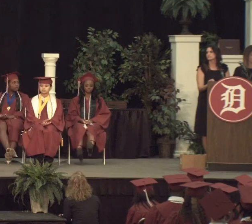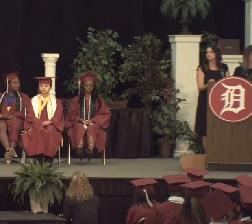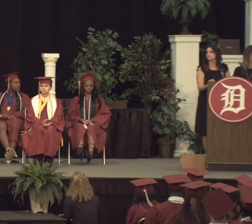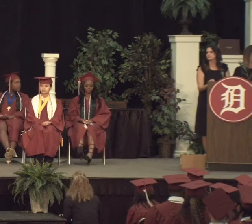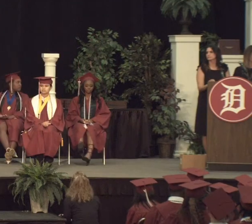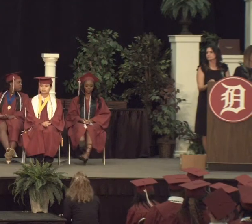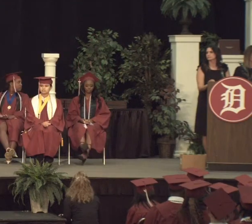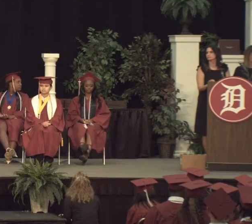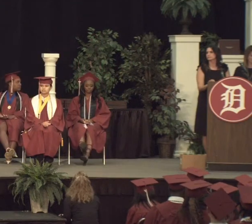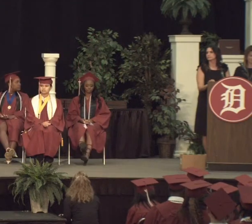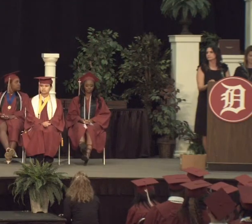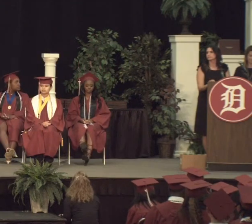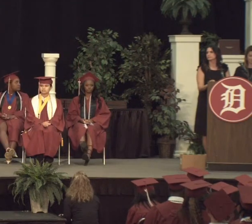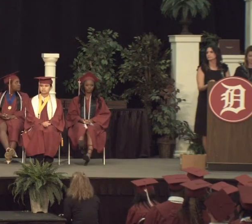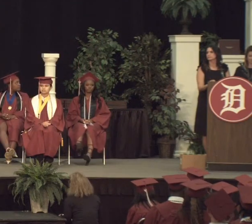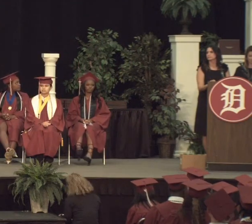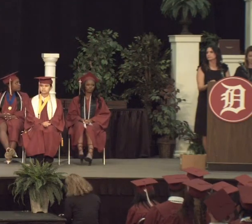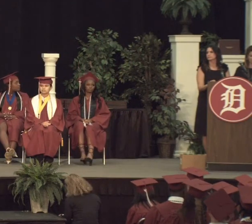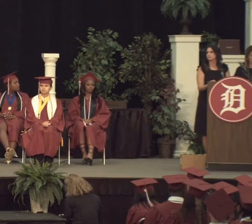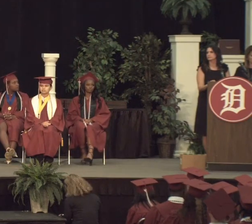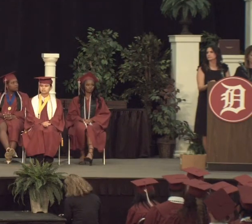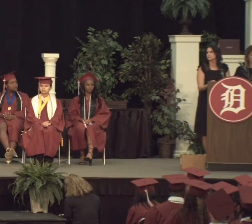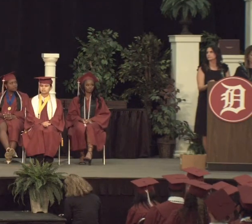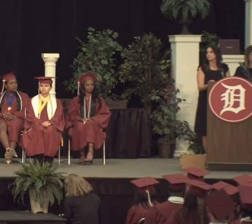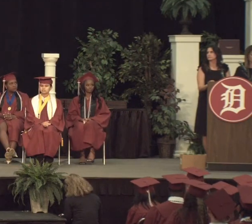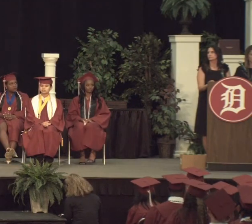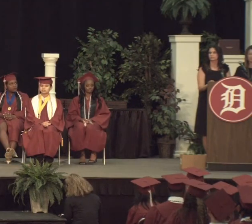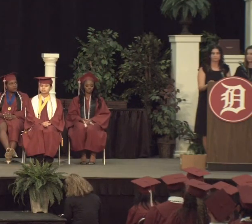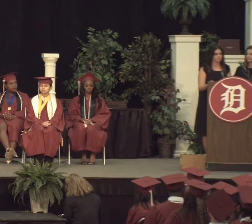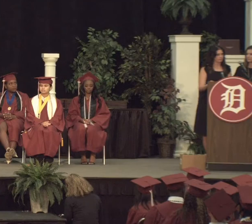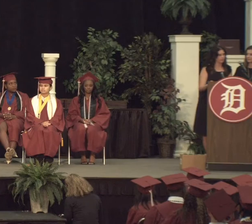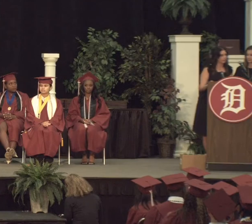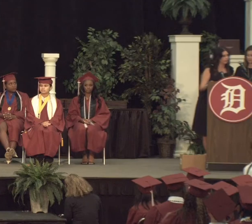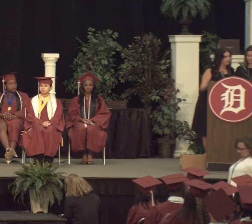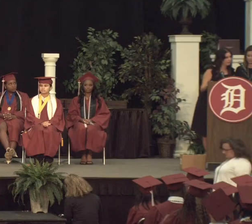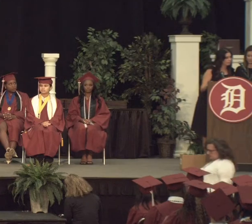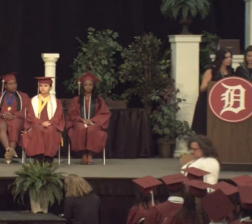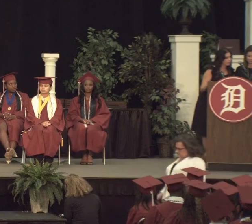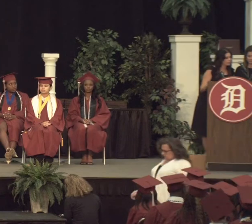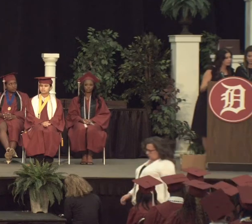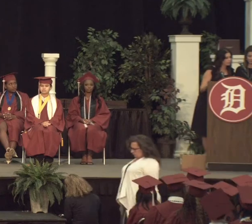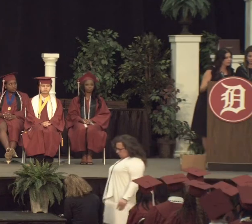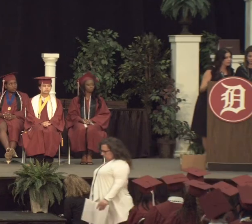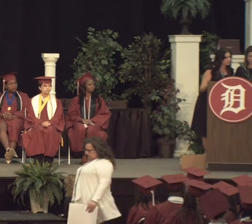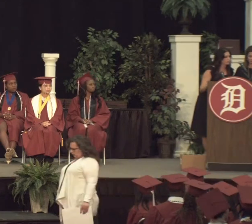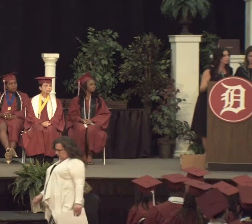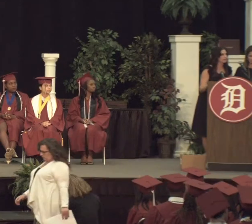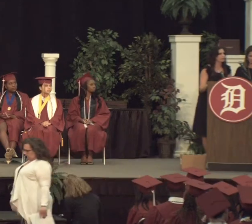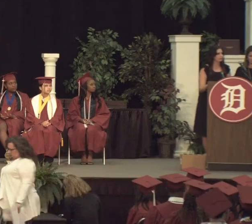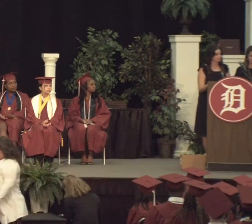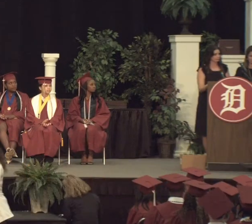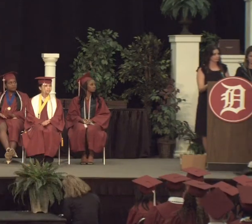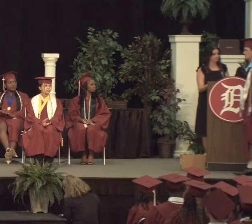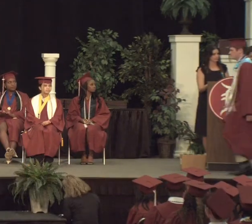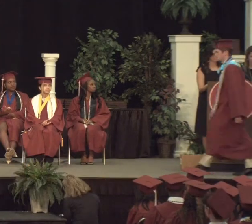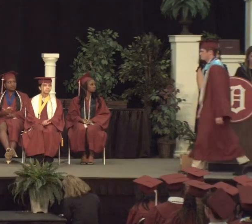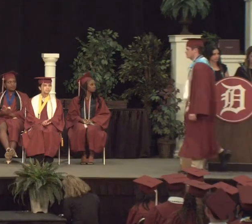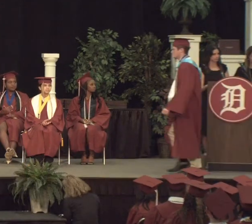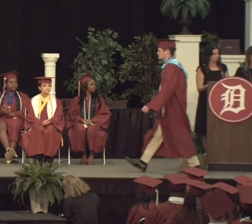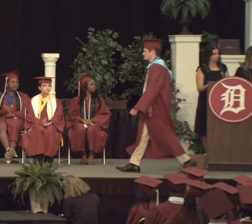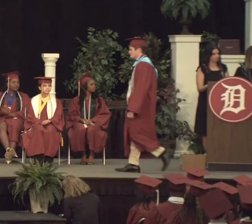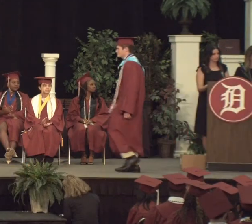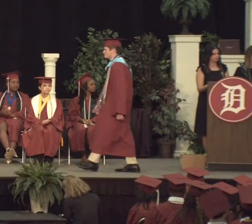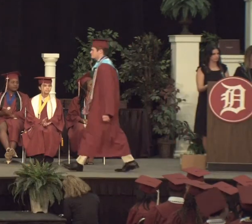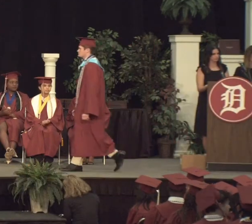Ian Winchell, magna cum laude.